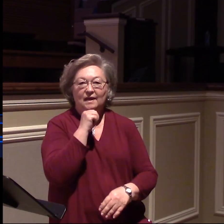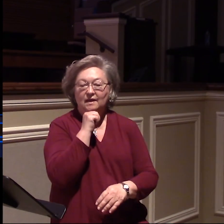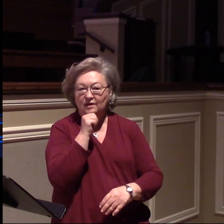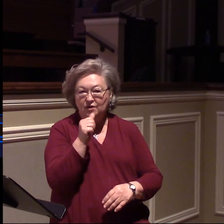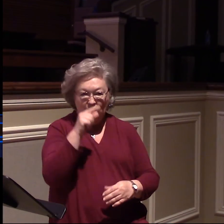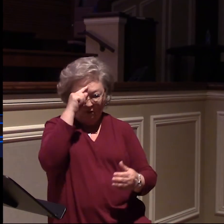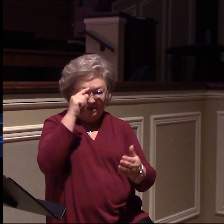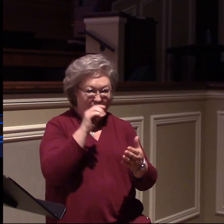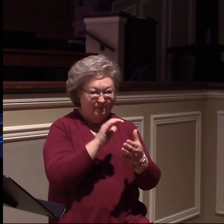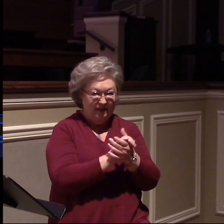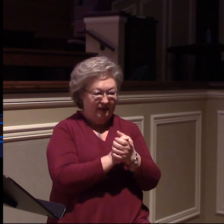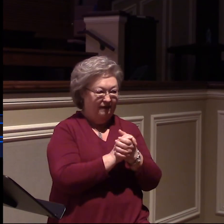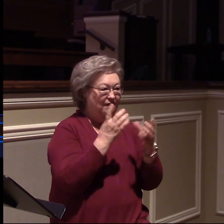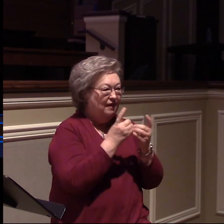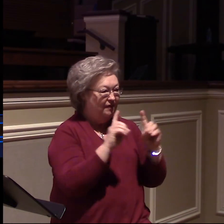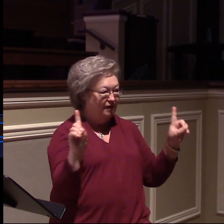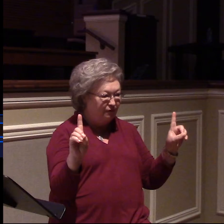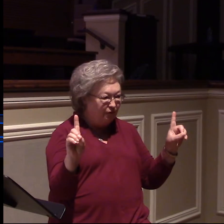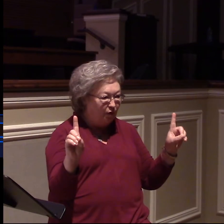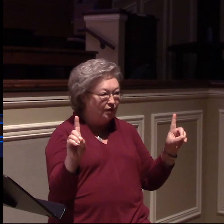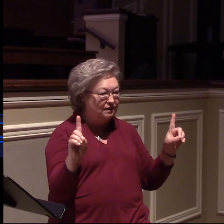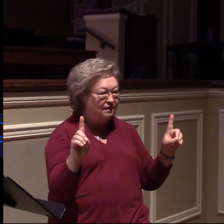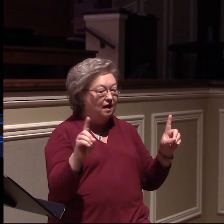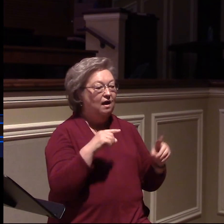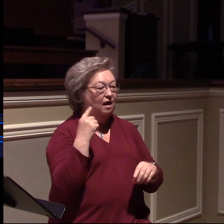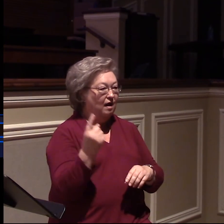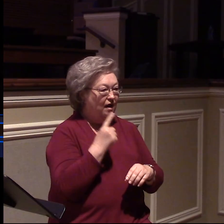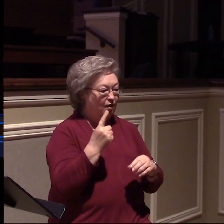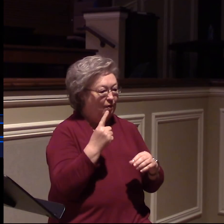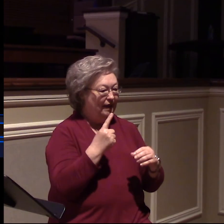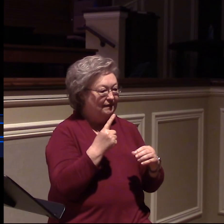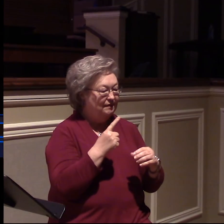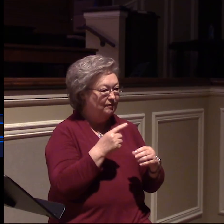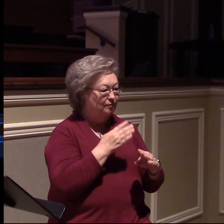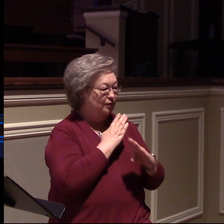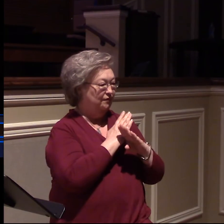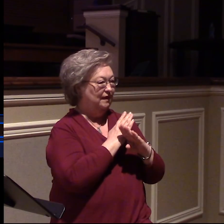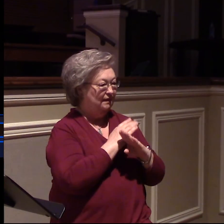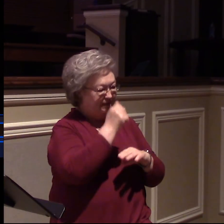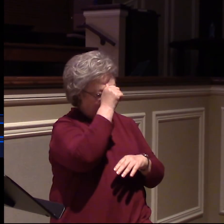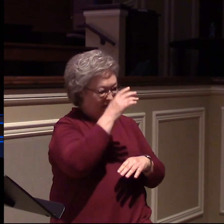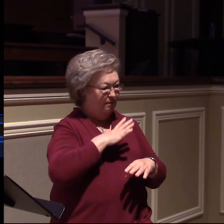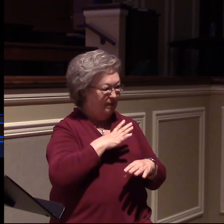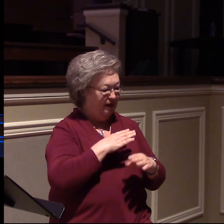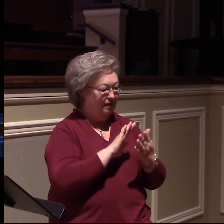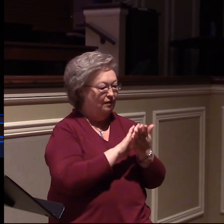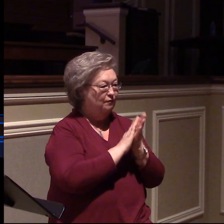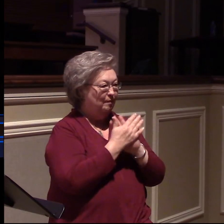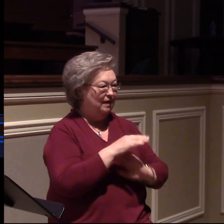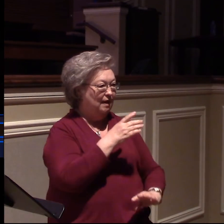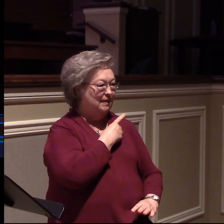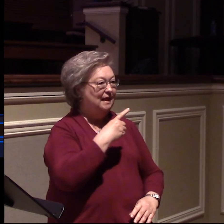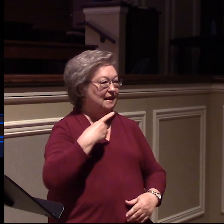we do believe that what is being pointed out in this scripture is that men who are married, their